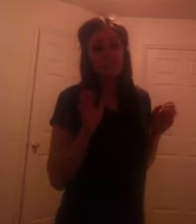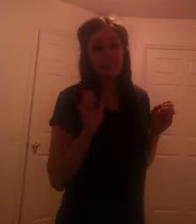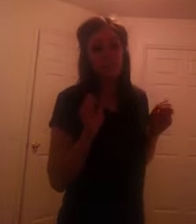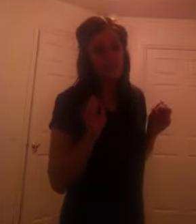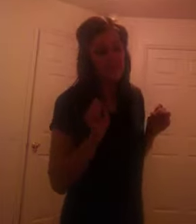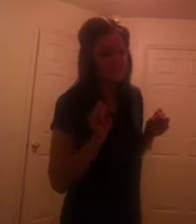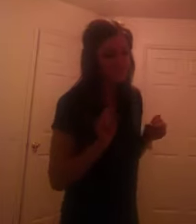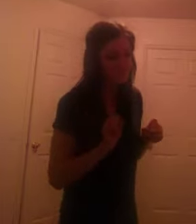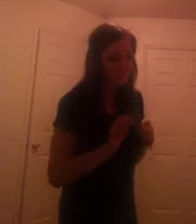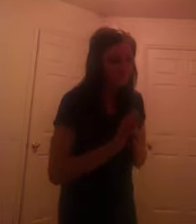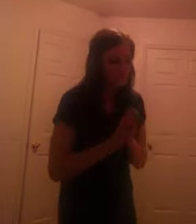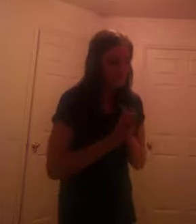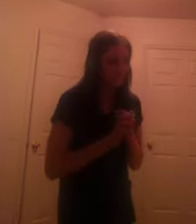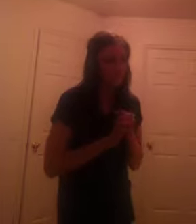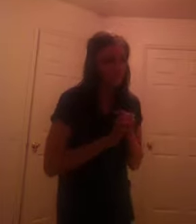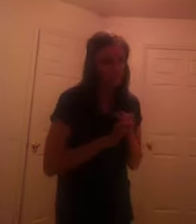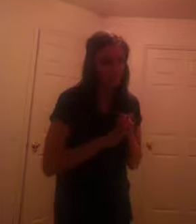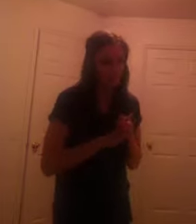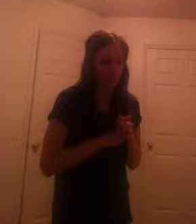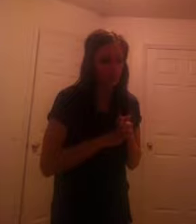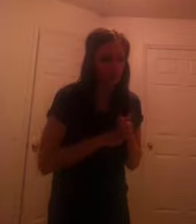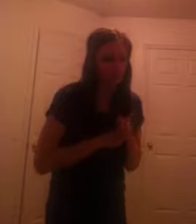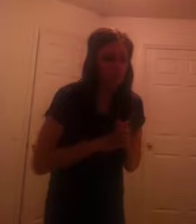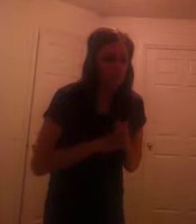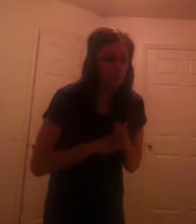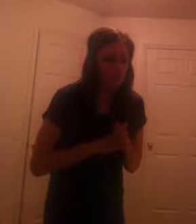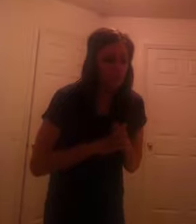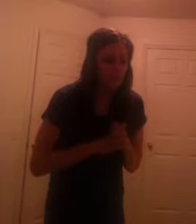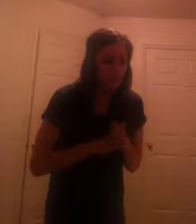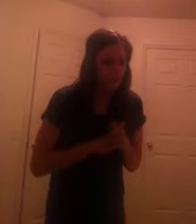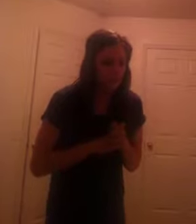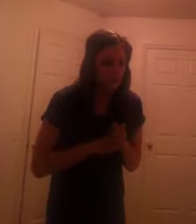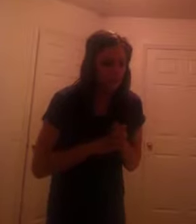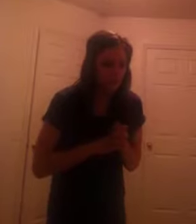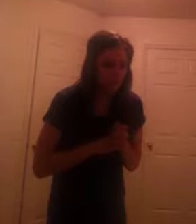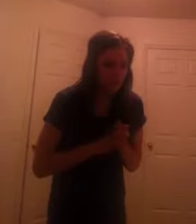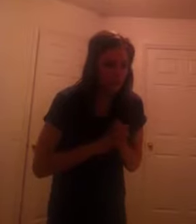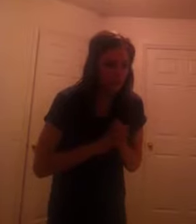if you will. We got a little nervous. "Steve, you really can't stand up?"